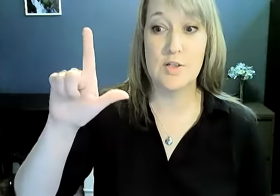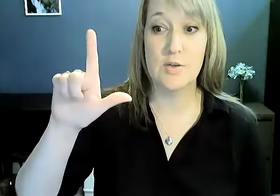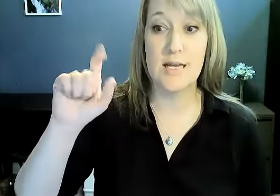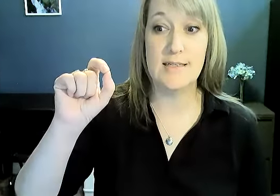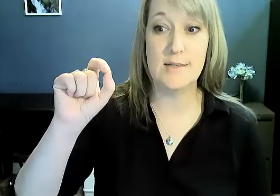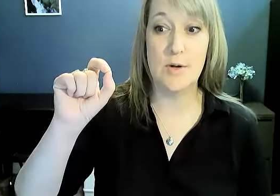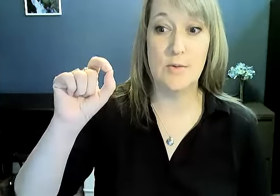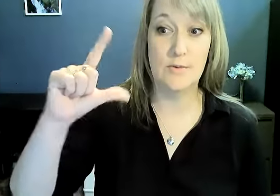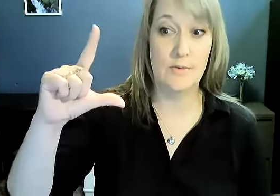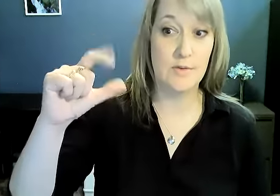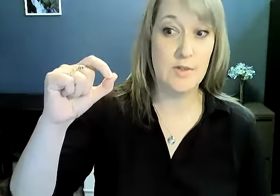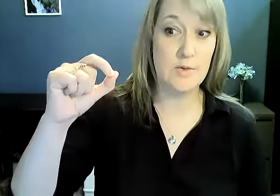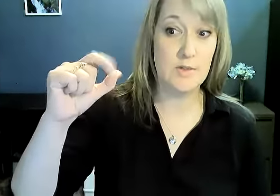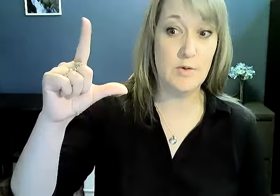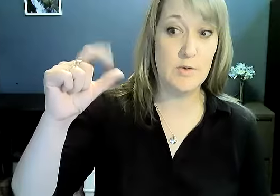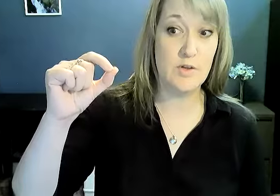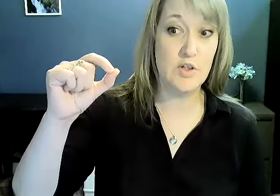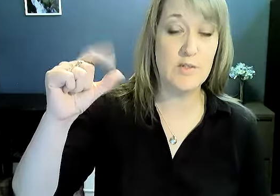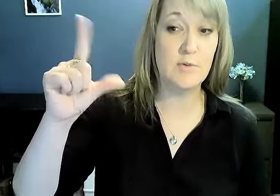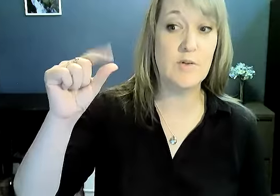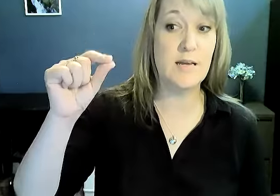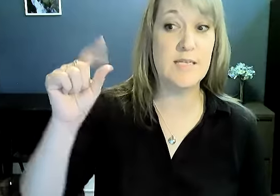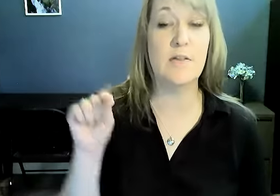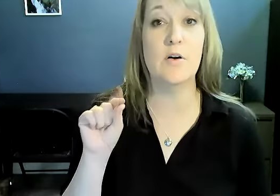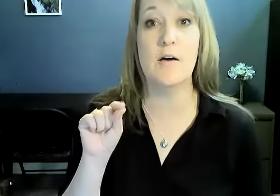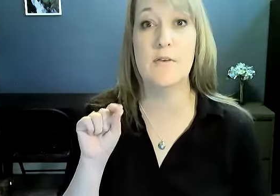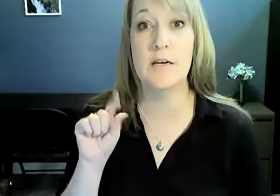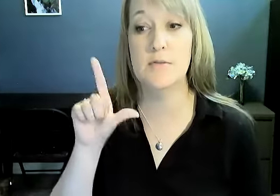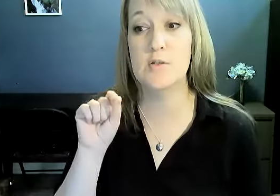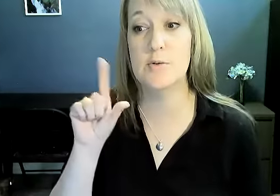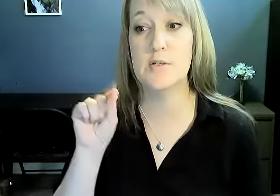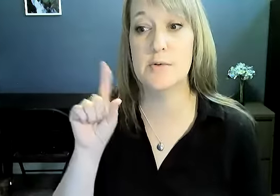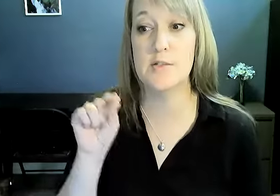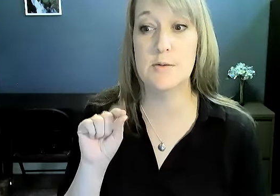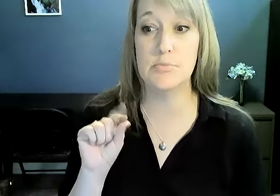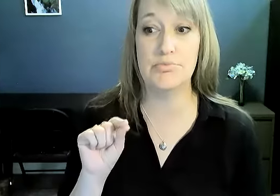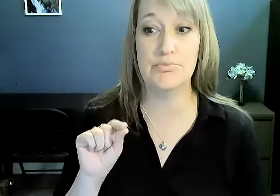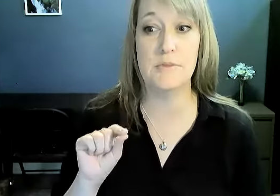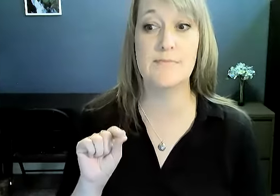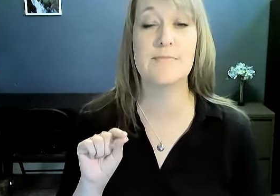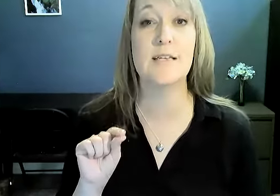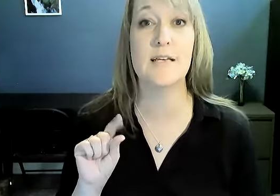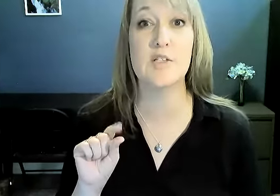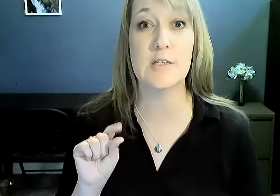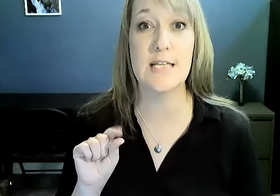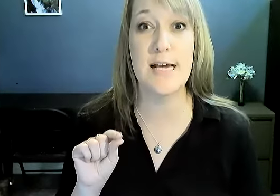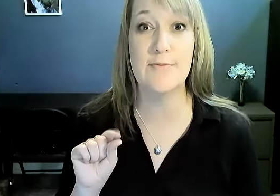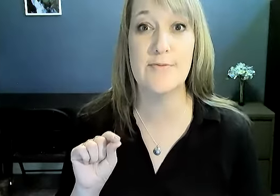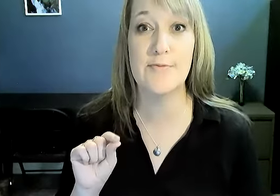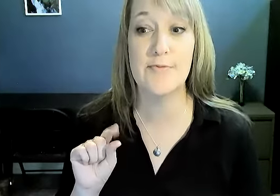2 and 0, 2, 0. So if the 2 zeros come together often enough, 2, 0, 2, 0, 2, 0, it's shortened to that.